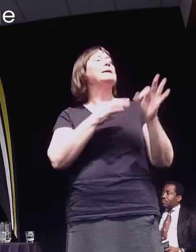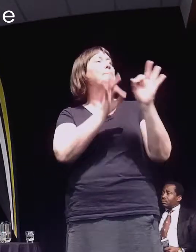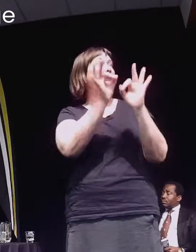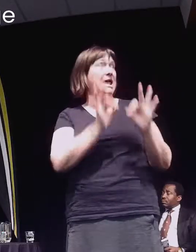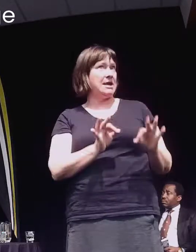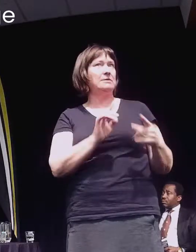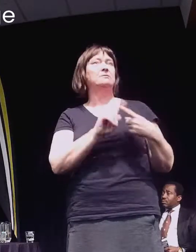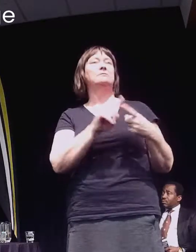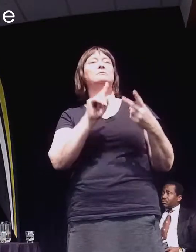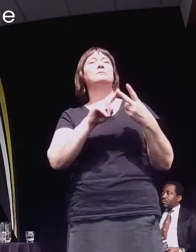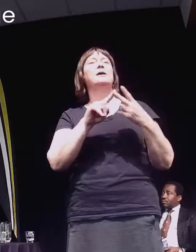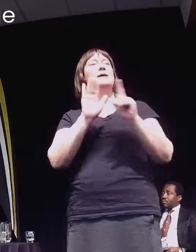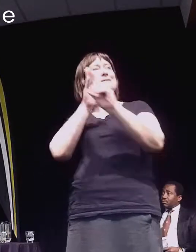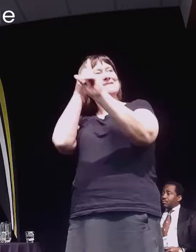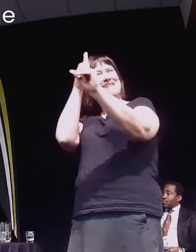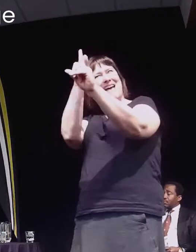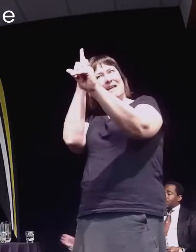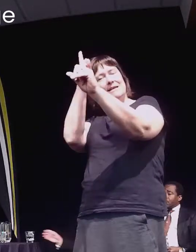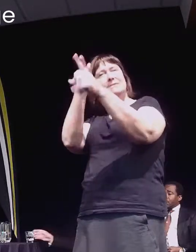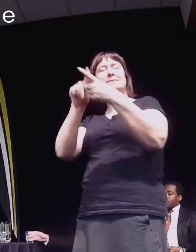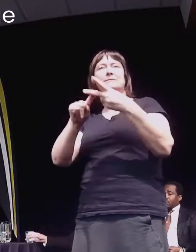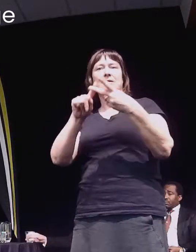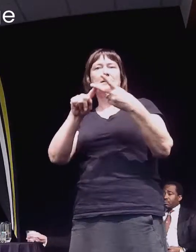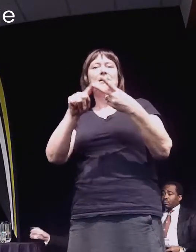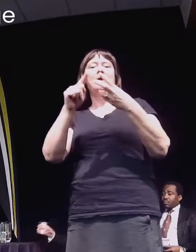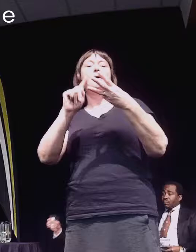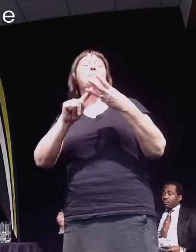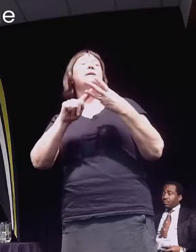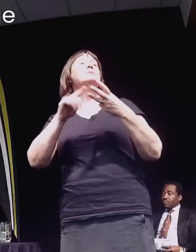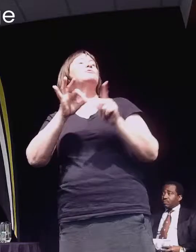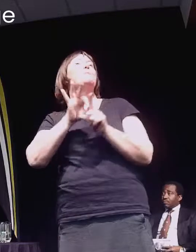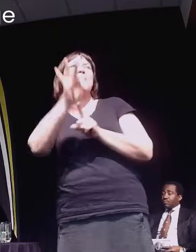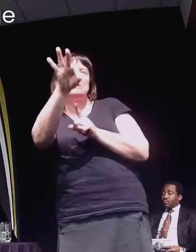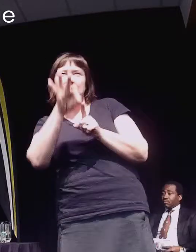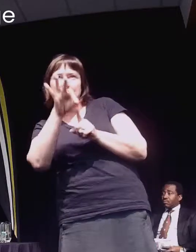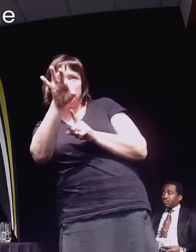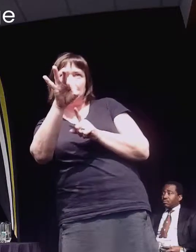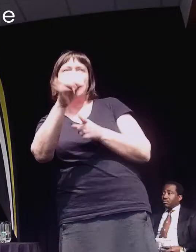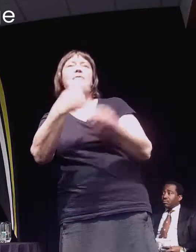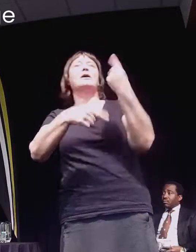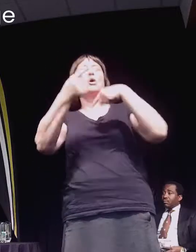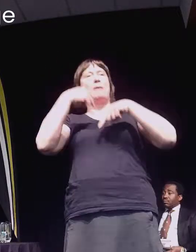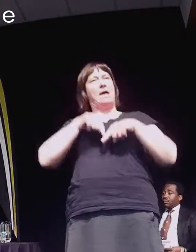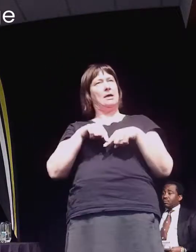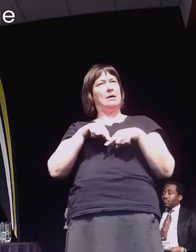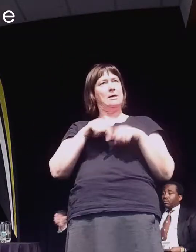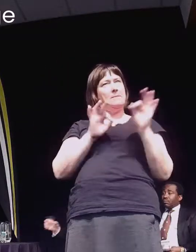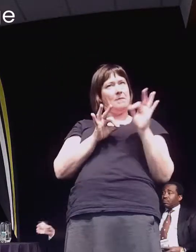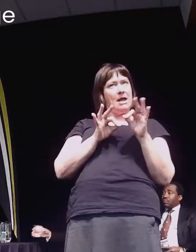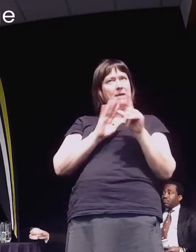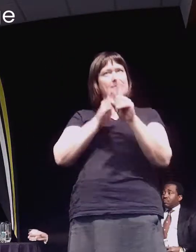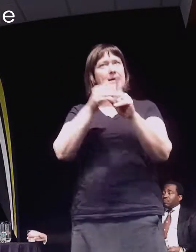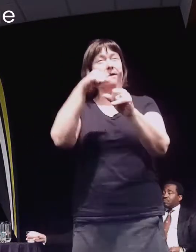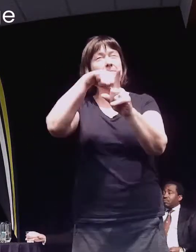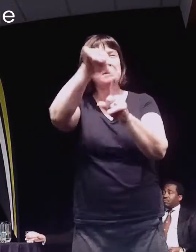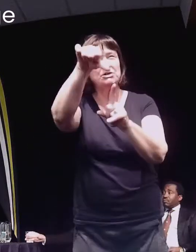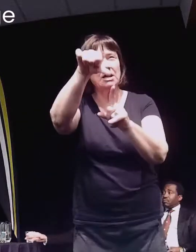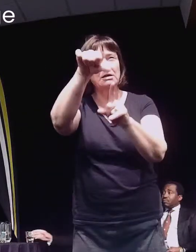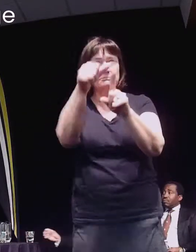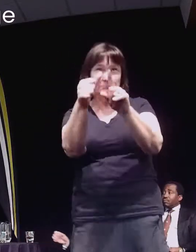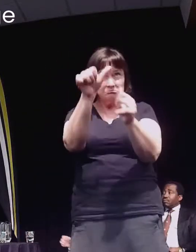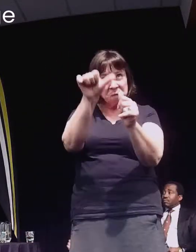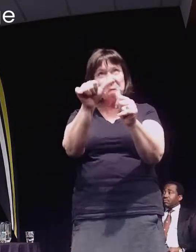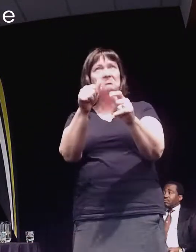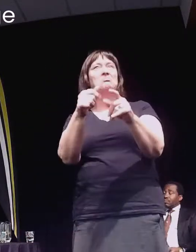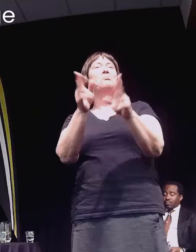all. There's targets in there, and we measure those targets, and then we go back again. Plan, target, measure, plan, target, measure, basic